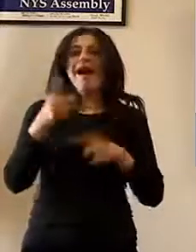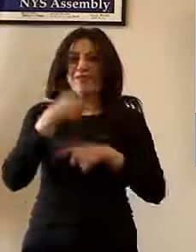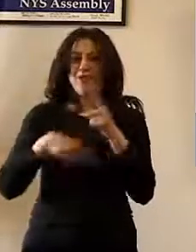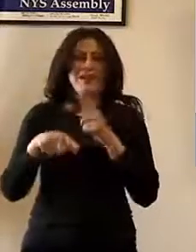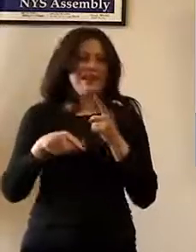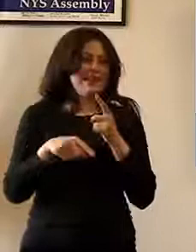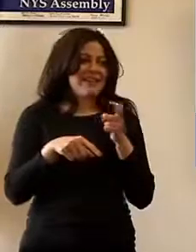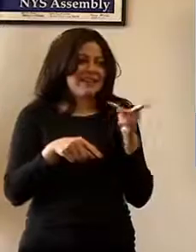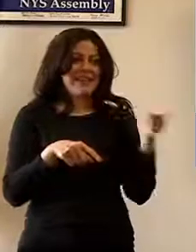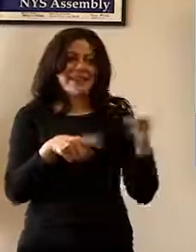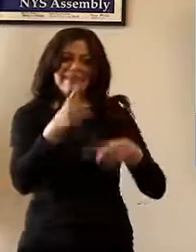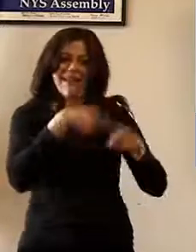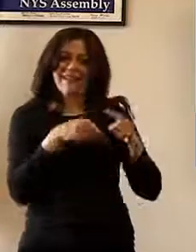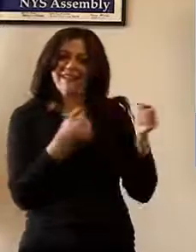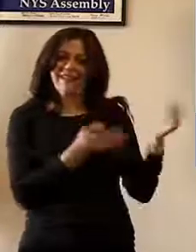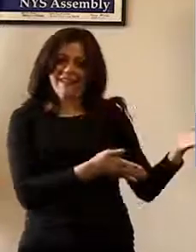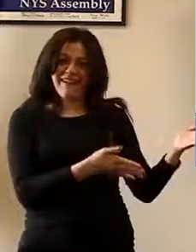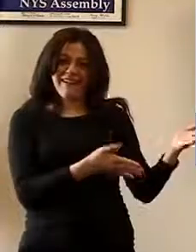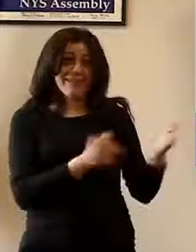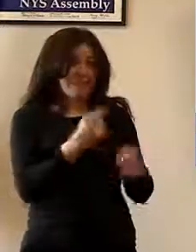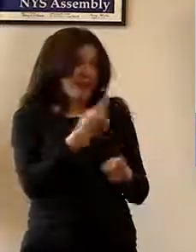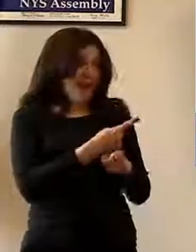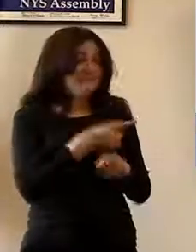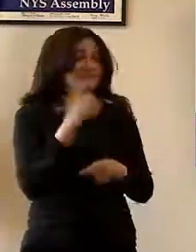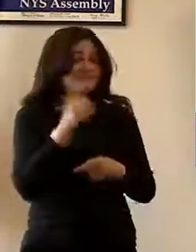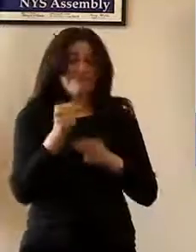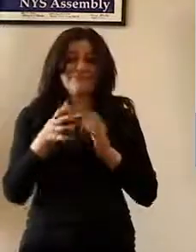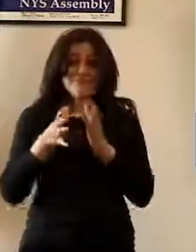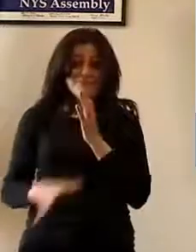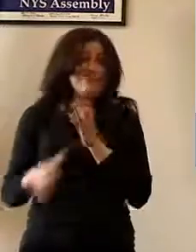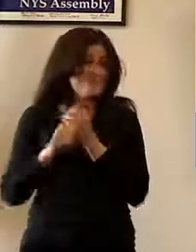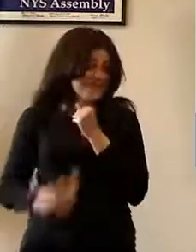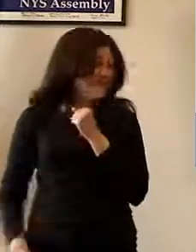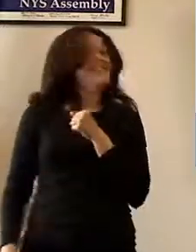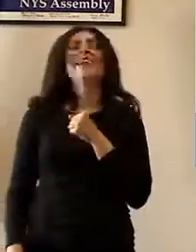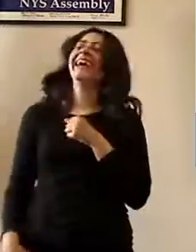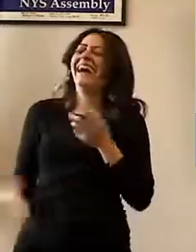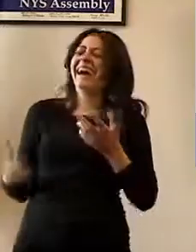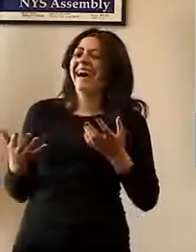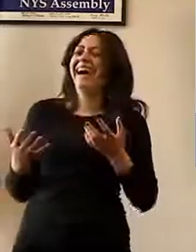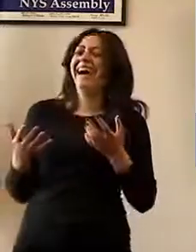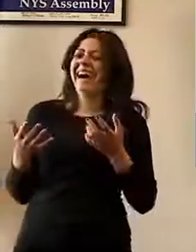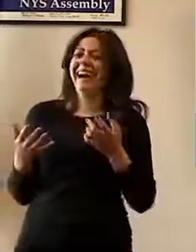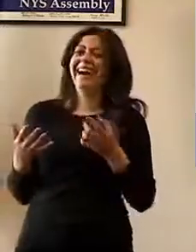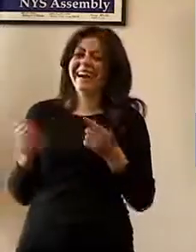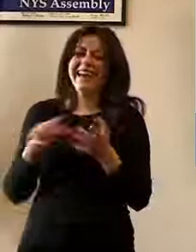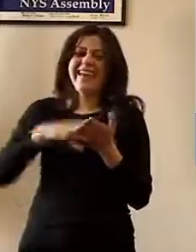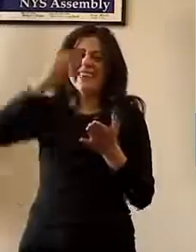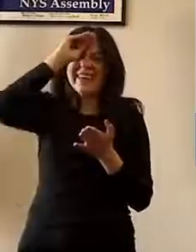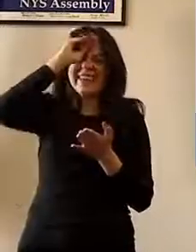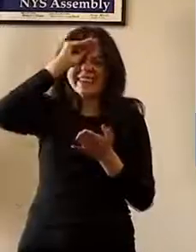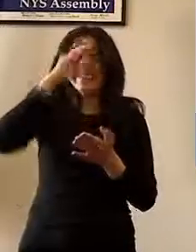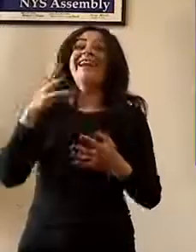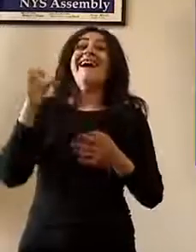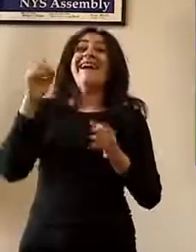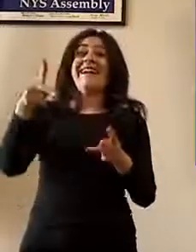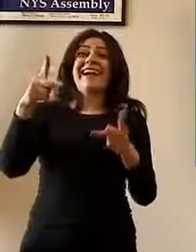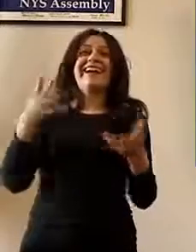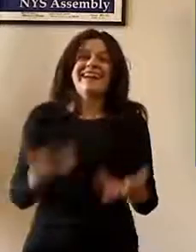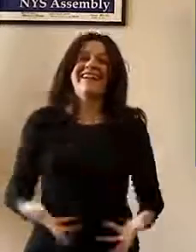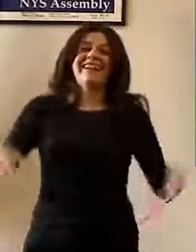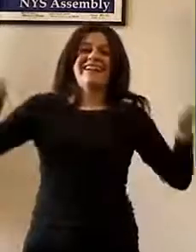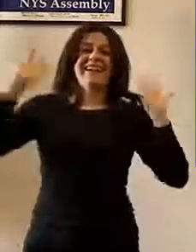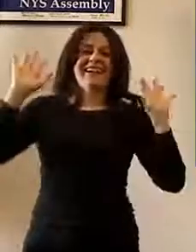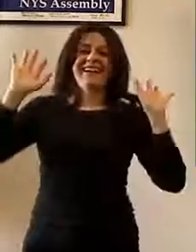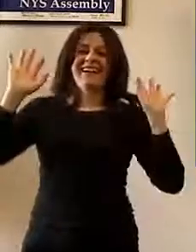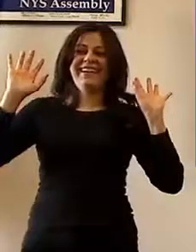say poop. I got it right? Poop. There you go. And on that